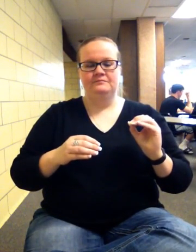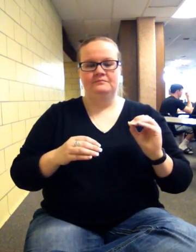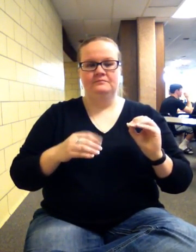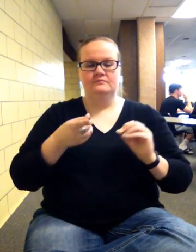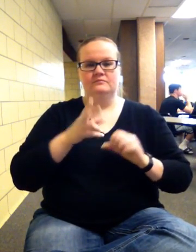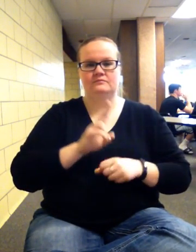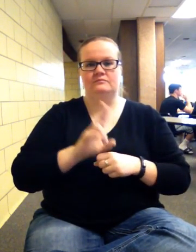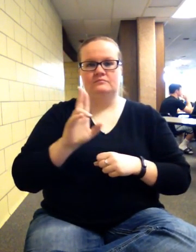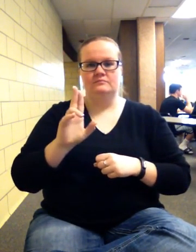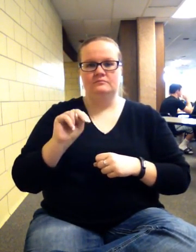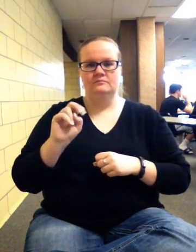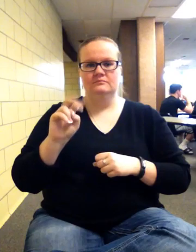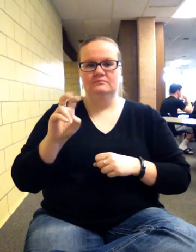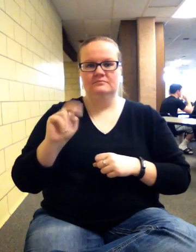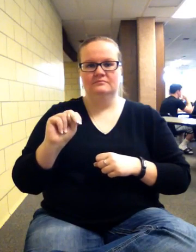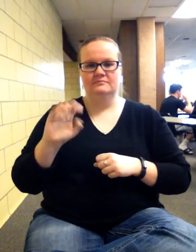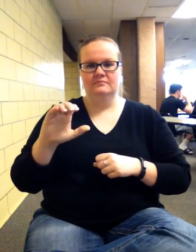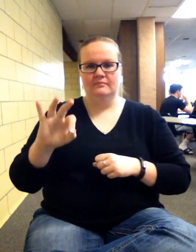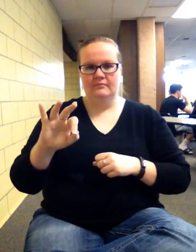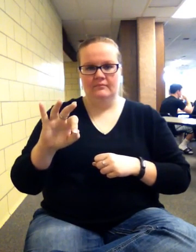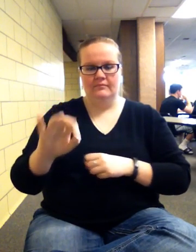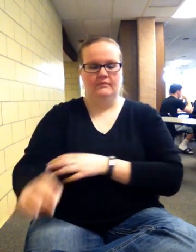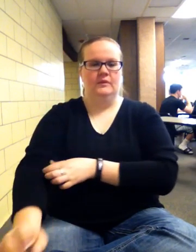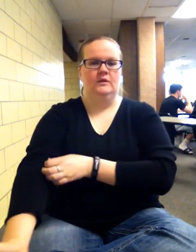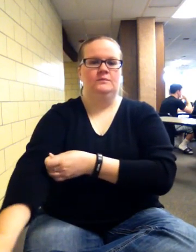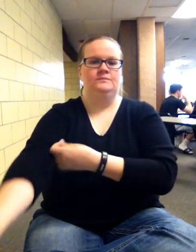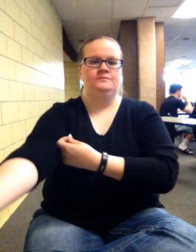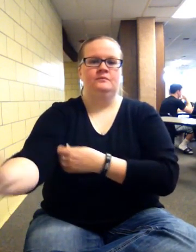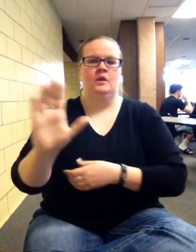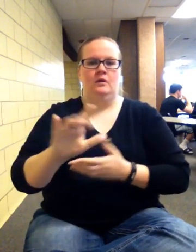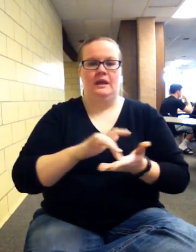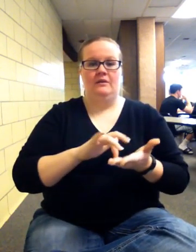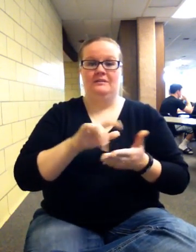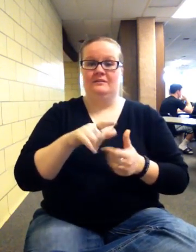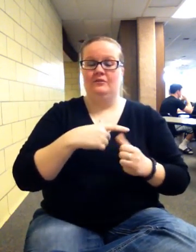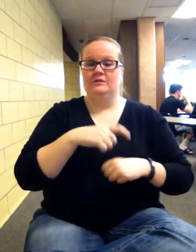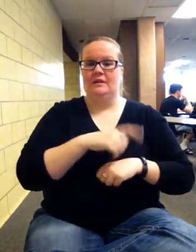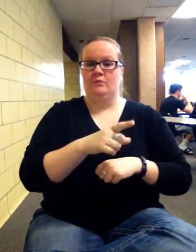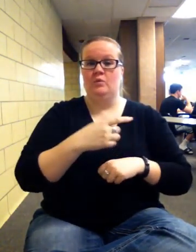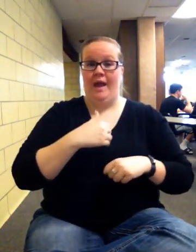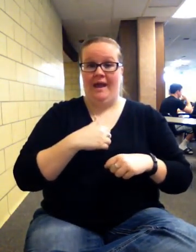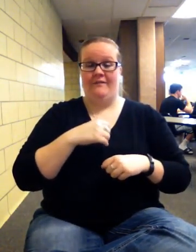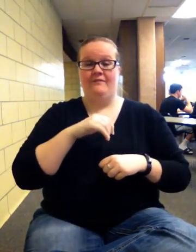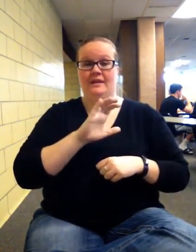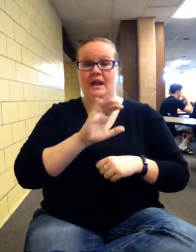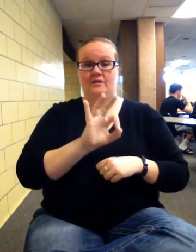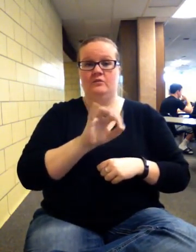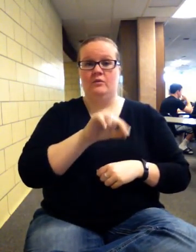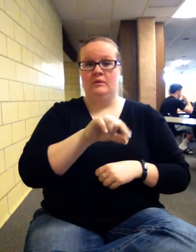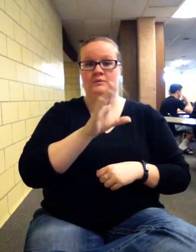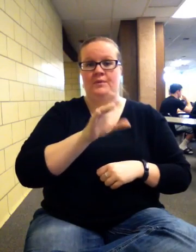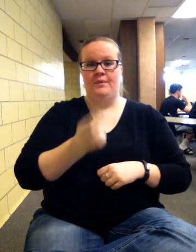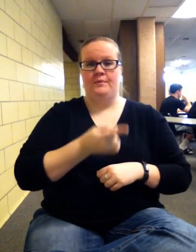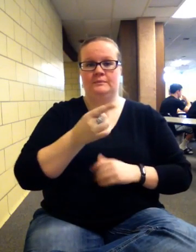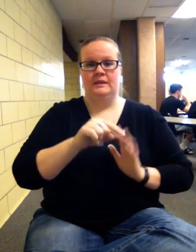calculator that you actually have a cash flow at time period zero. And it will always be negative because what's happening is,